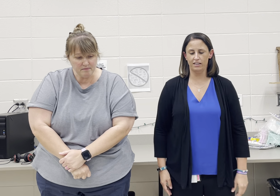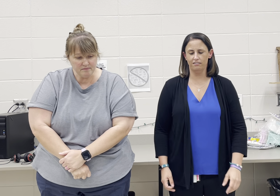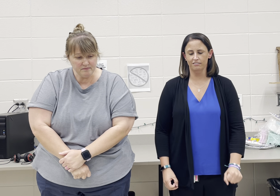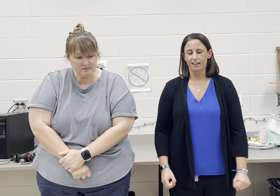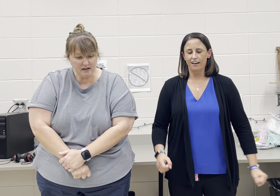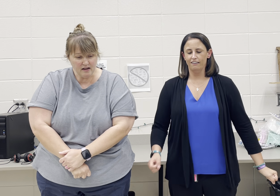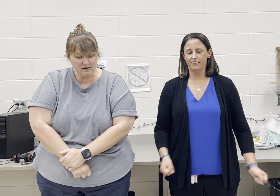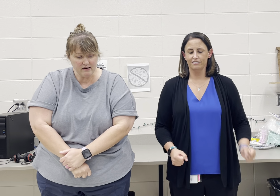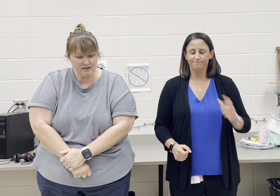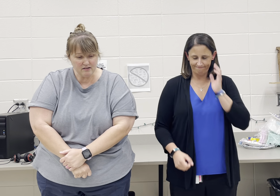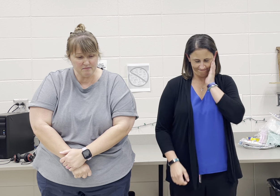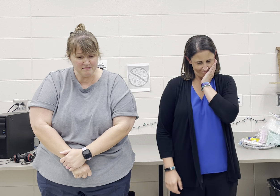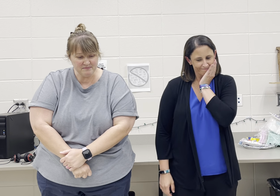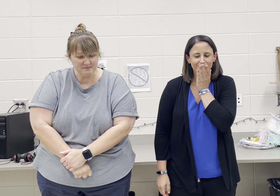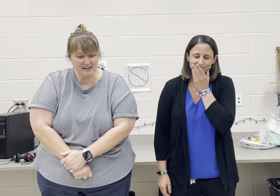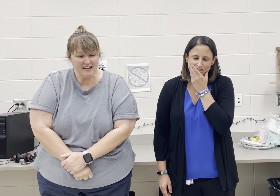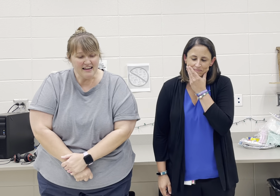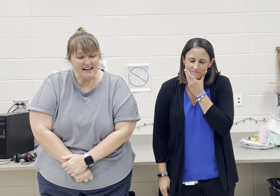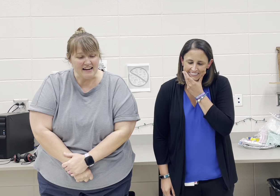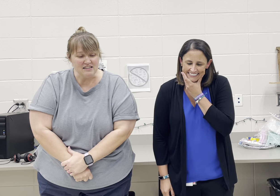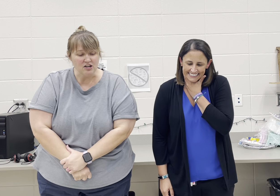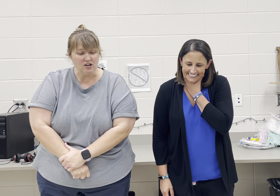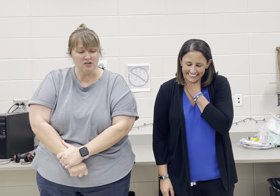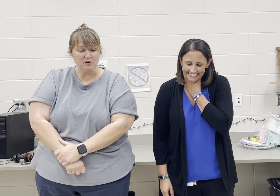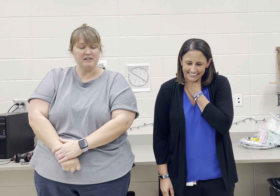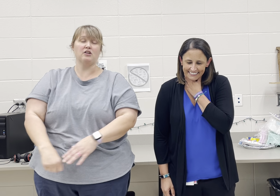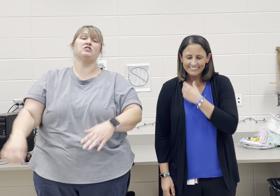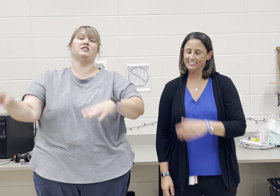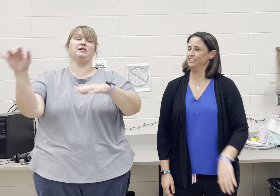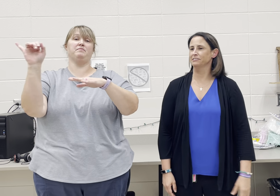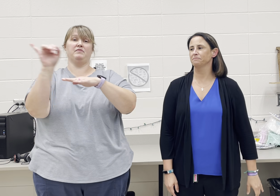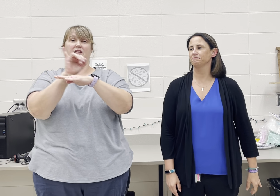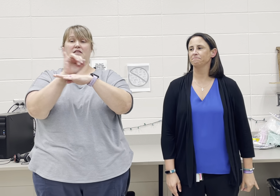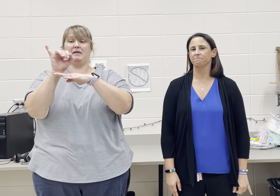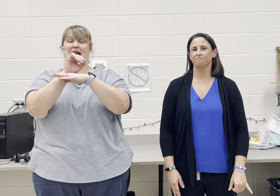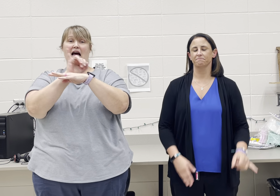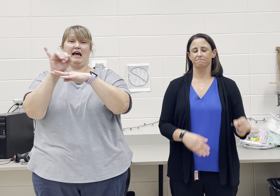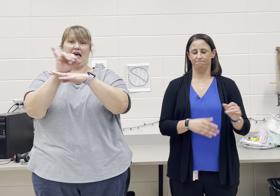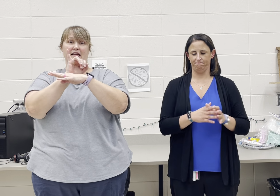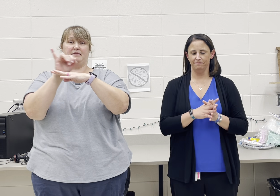Farewell. Mm-hmm. Intern or internship. An